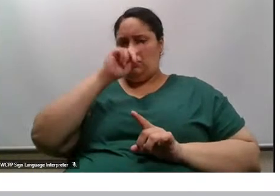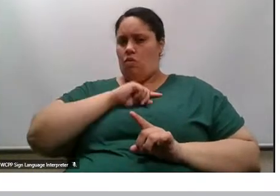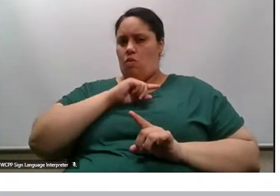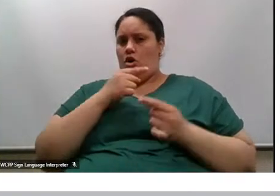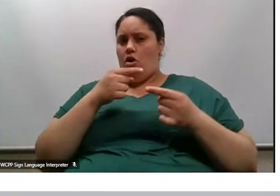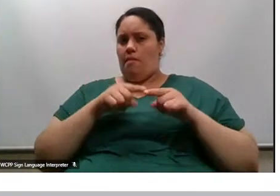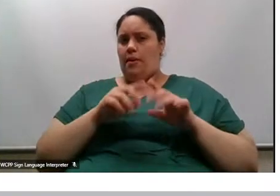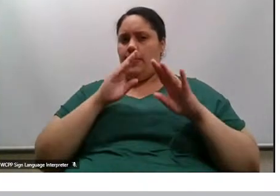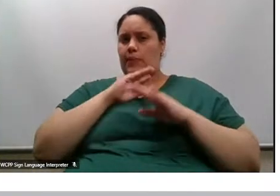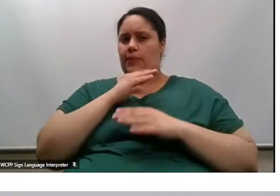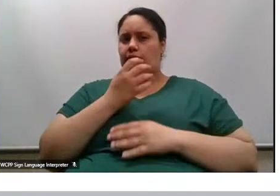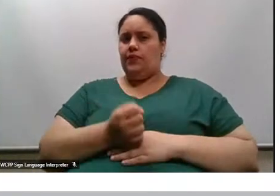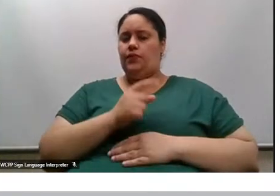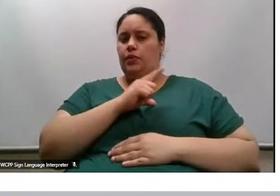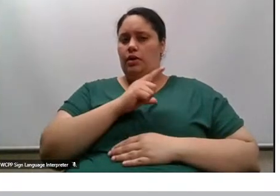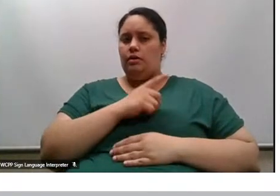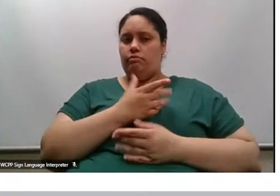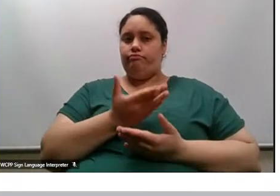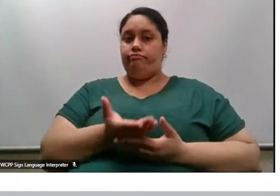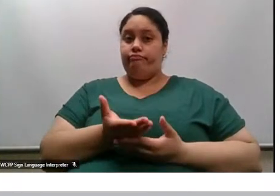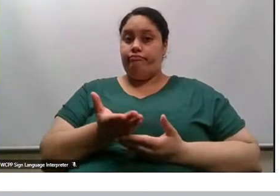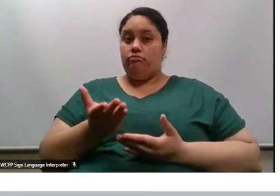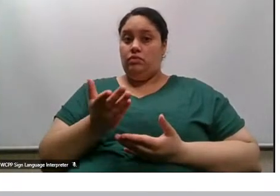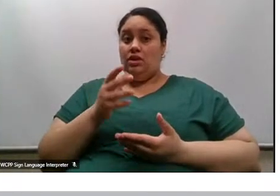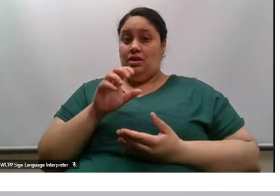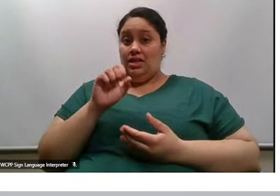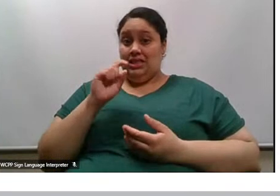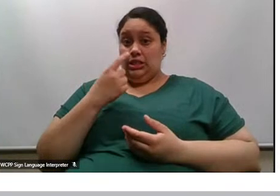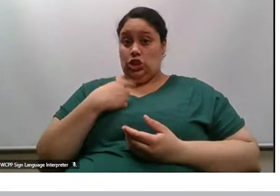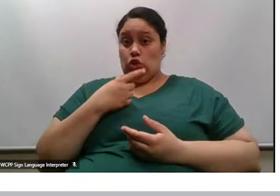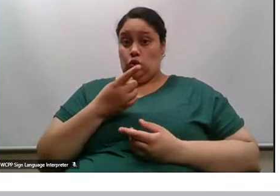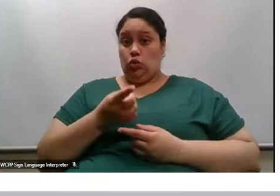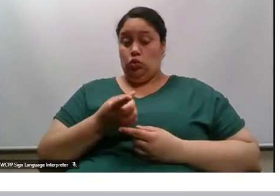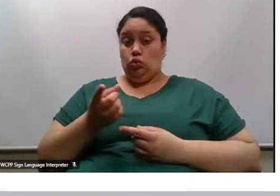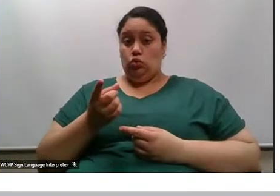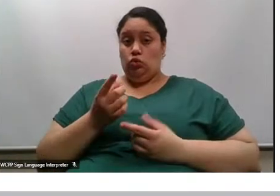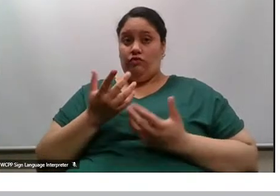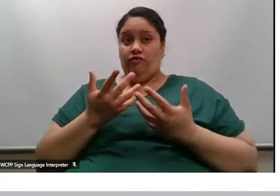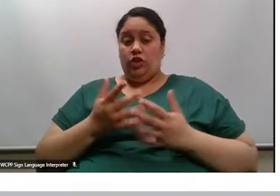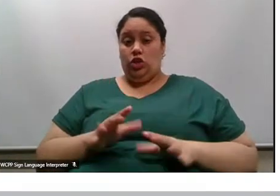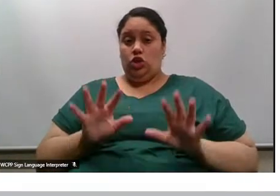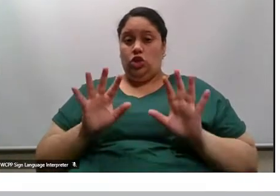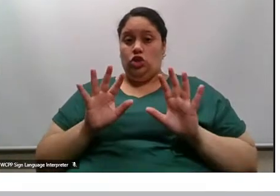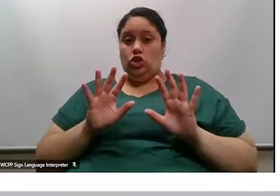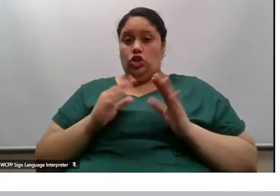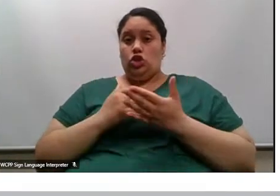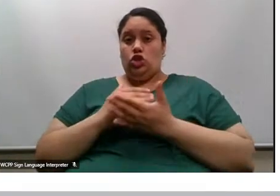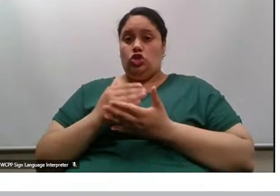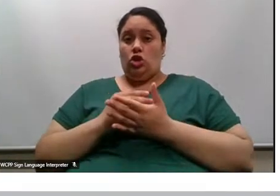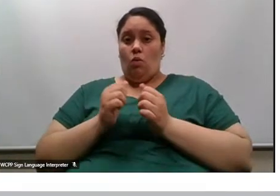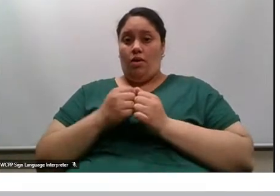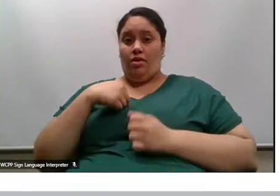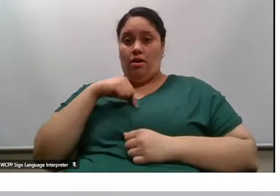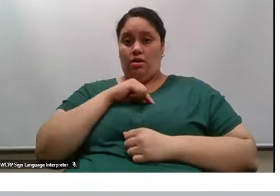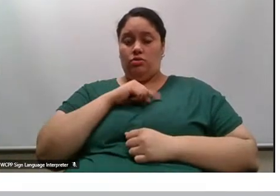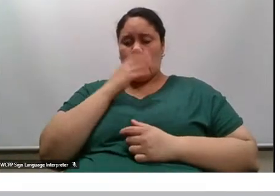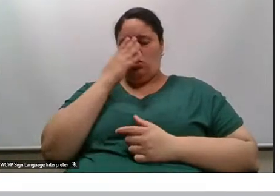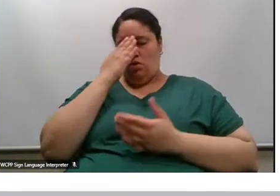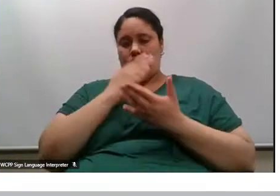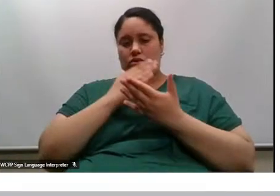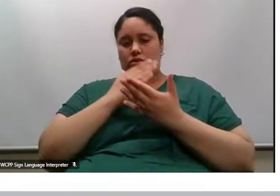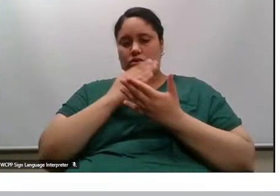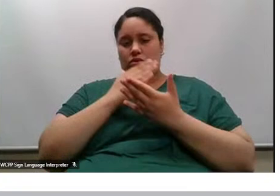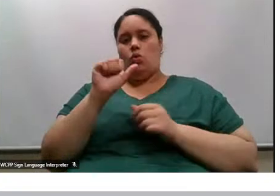non-compliance? And have you indeed, can you share with us, you know, some of your